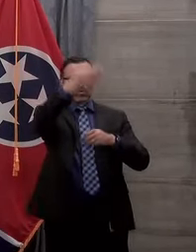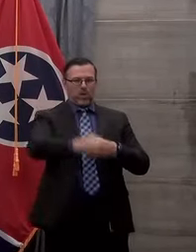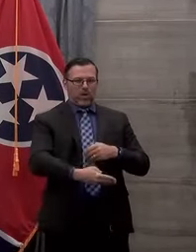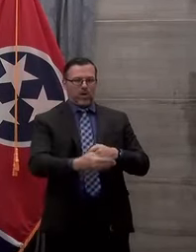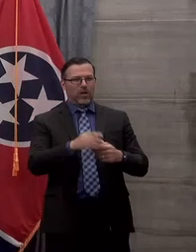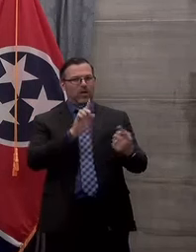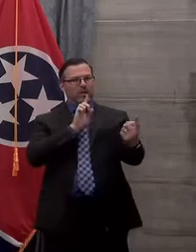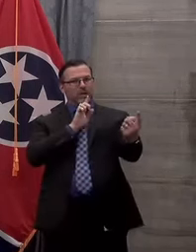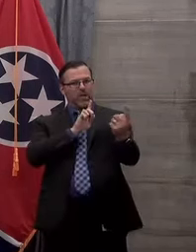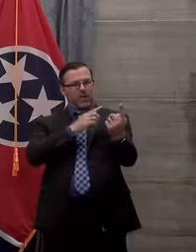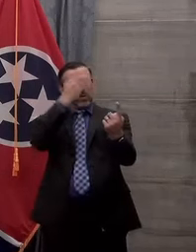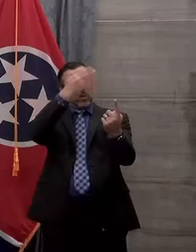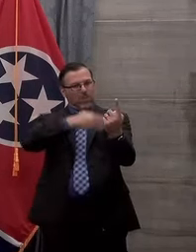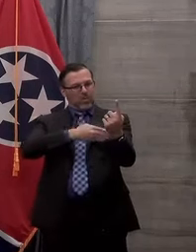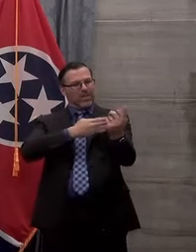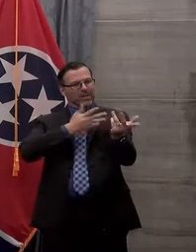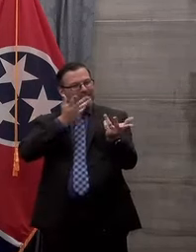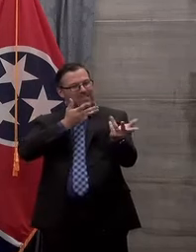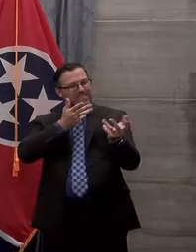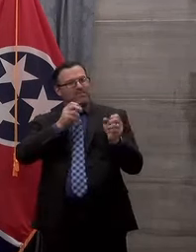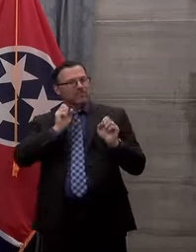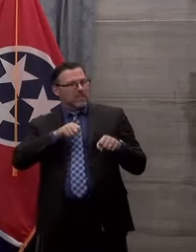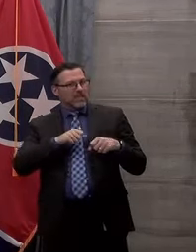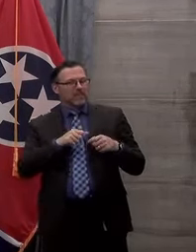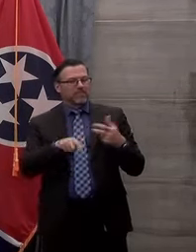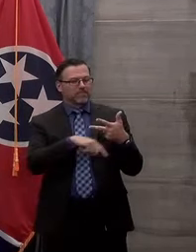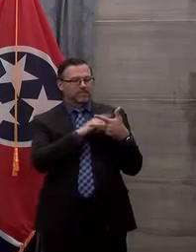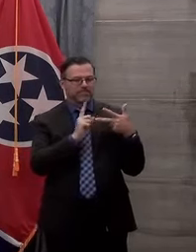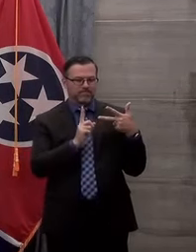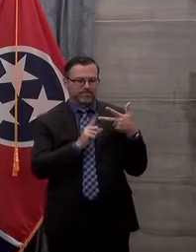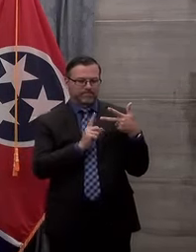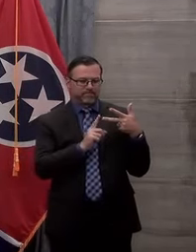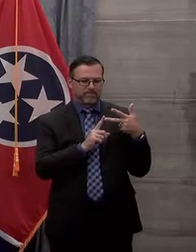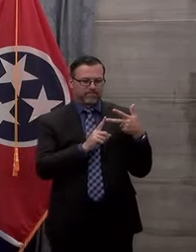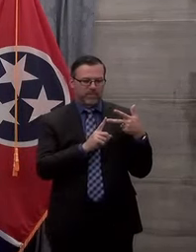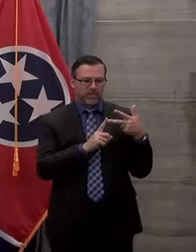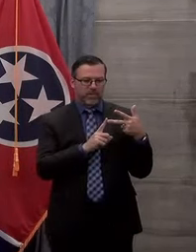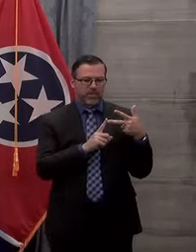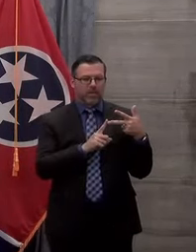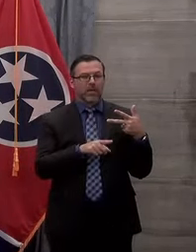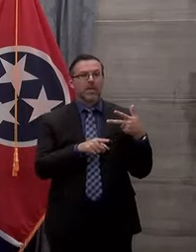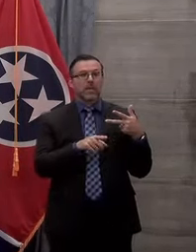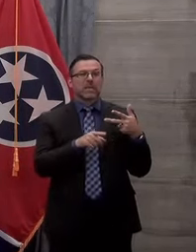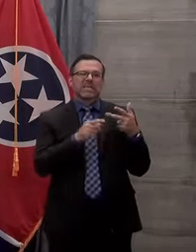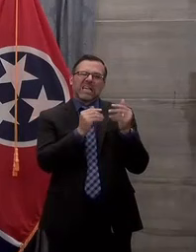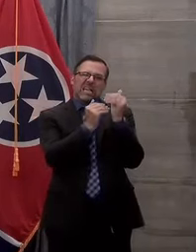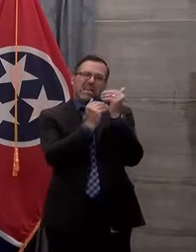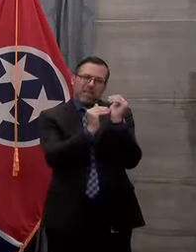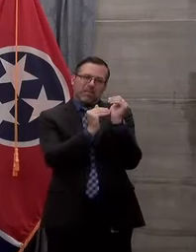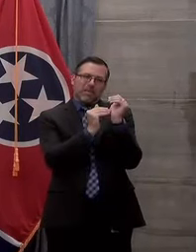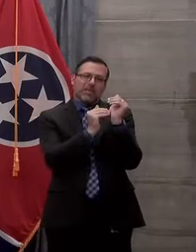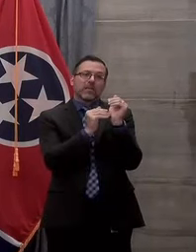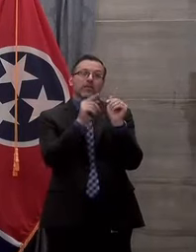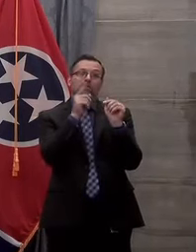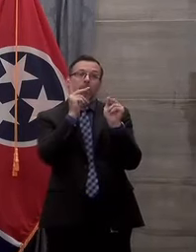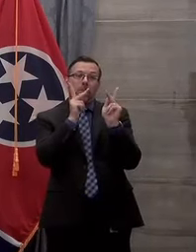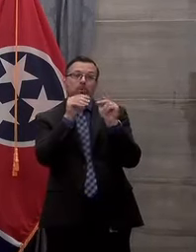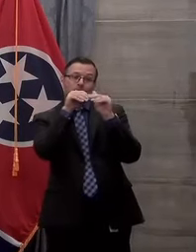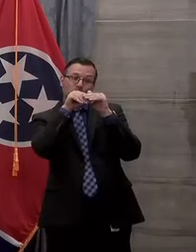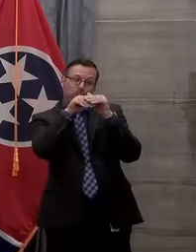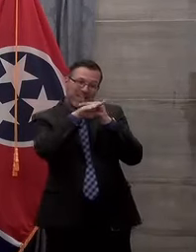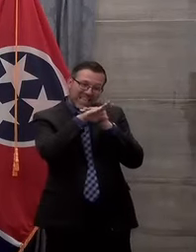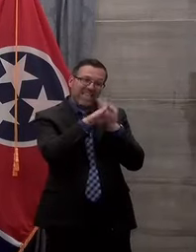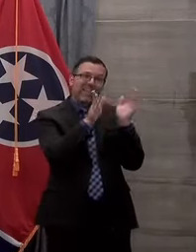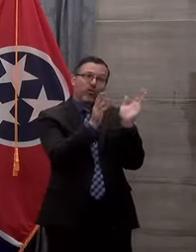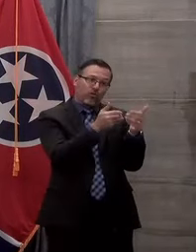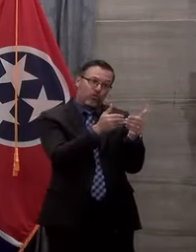there are some very limited yet available options for in-room visitation, because we do understand that